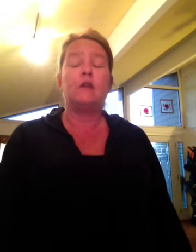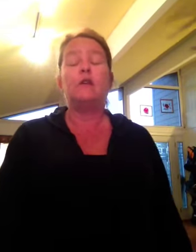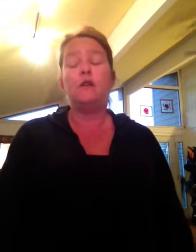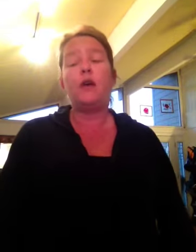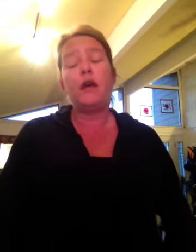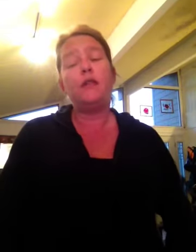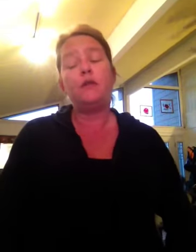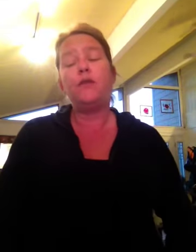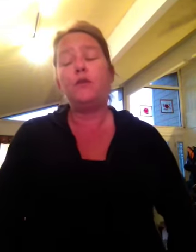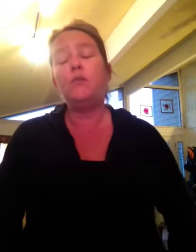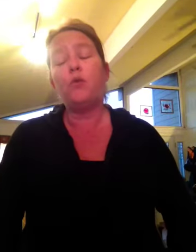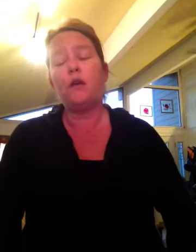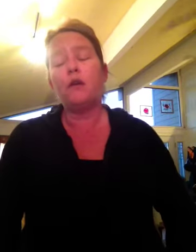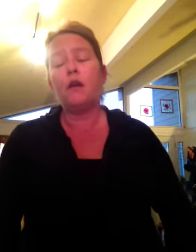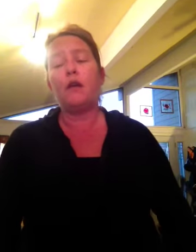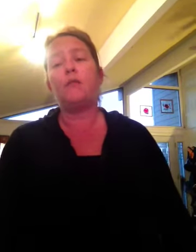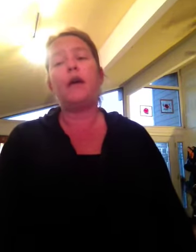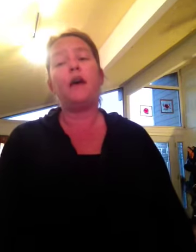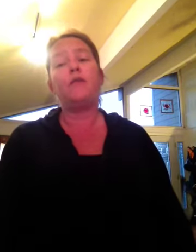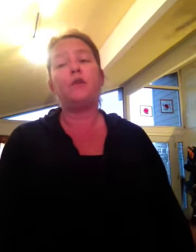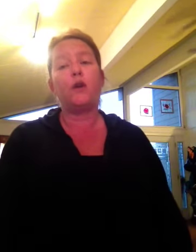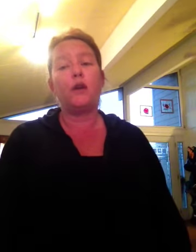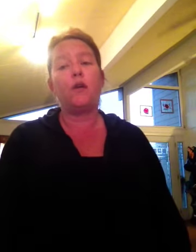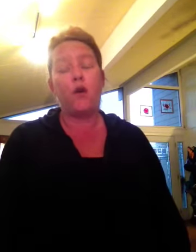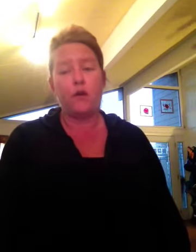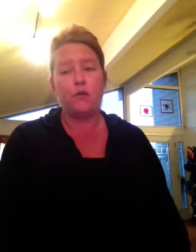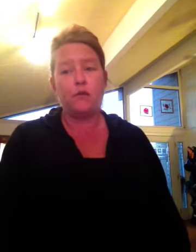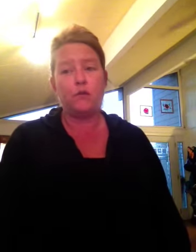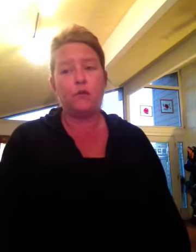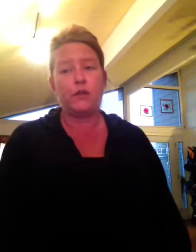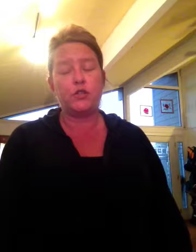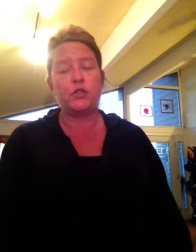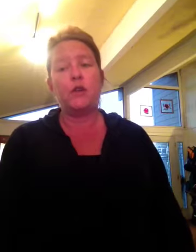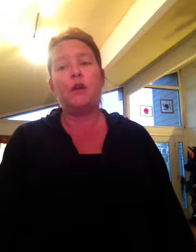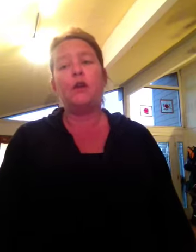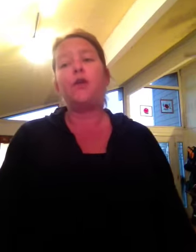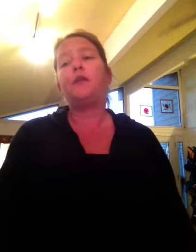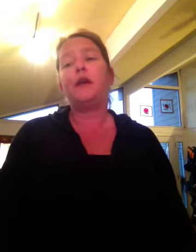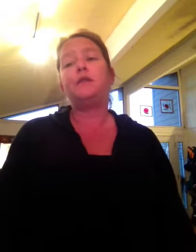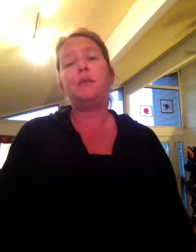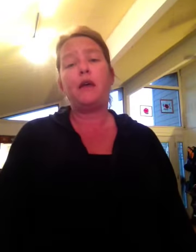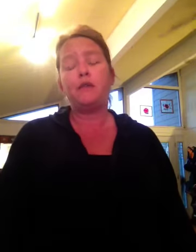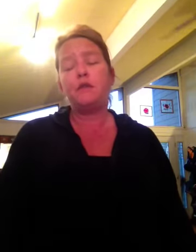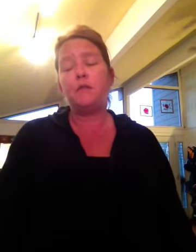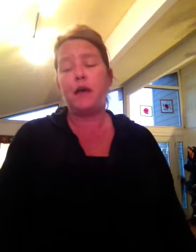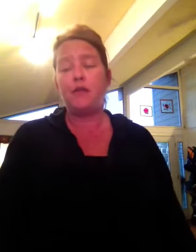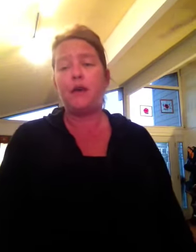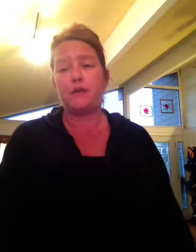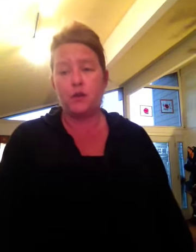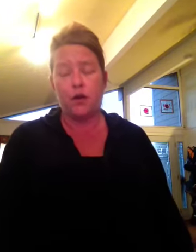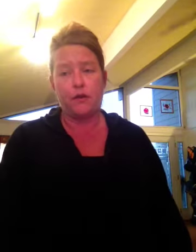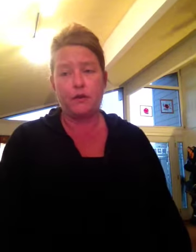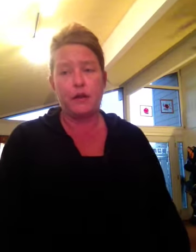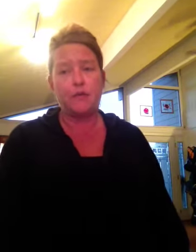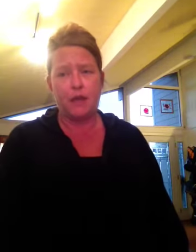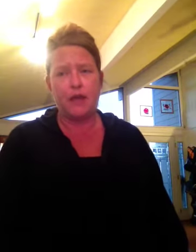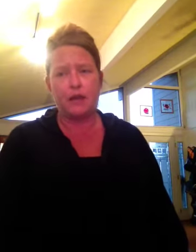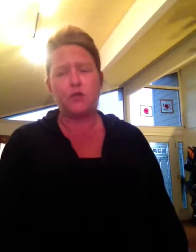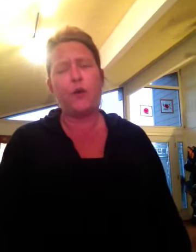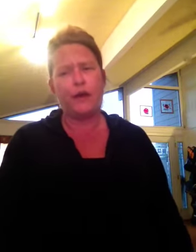No, there are a few more. I have a credit card, which currently has a balance of about $1,000, and I'm paying